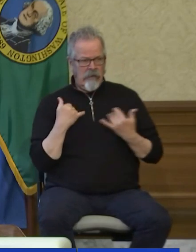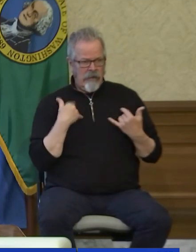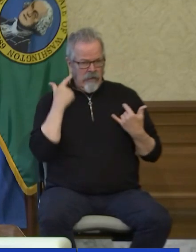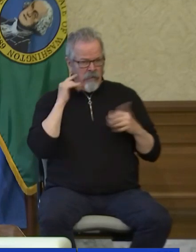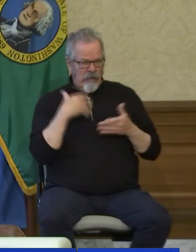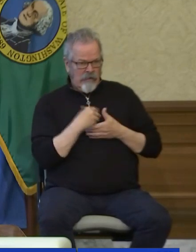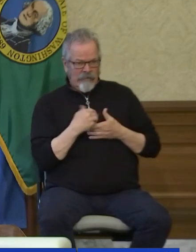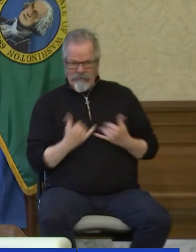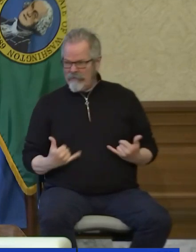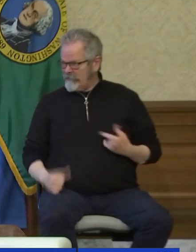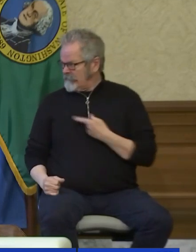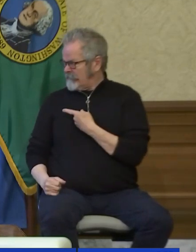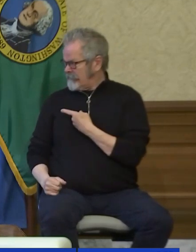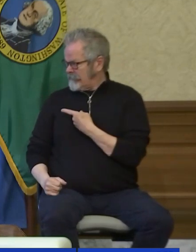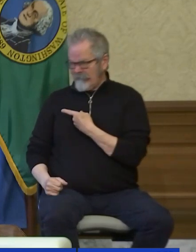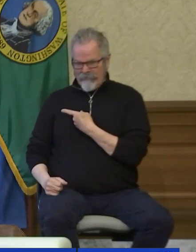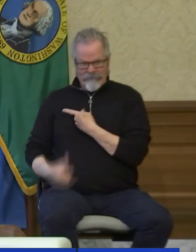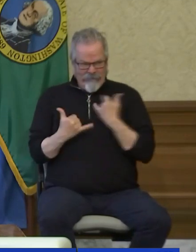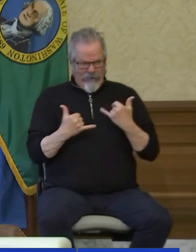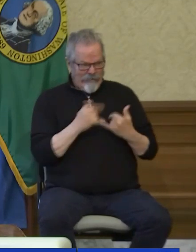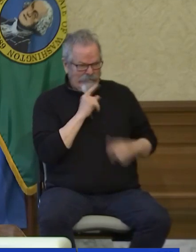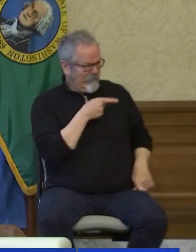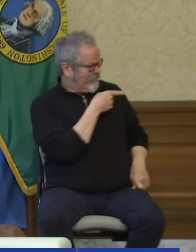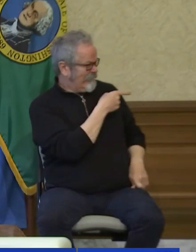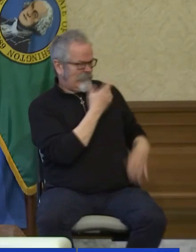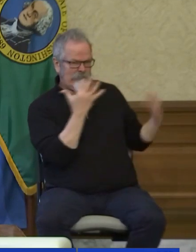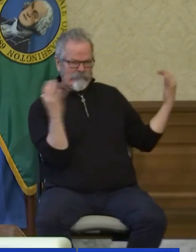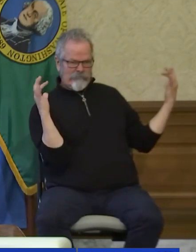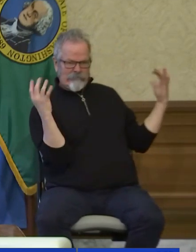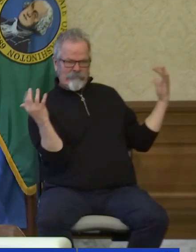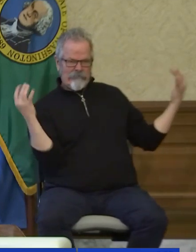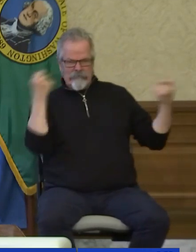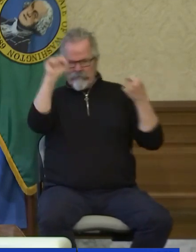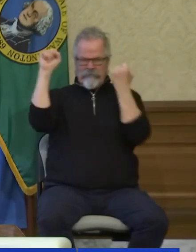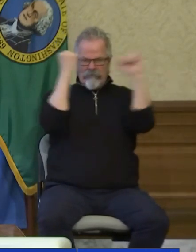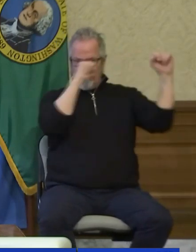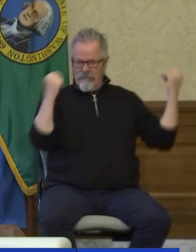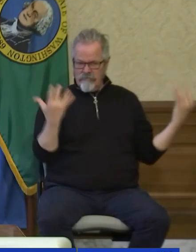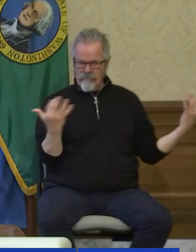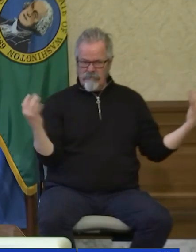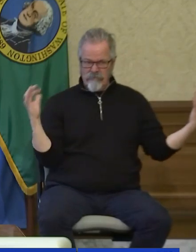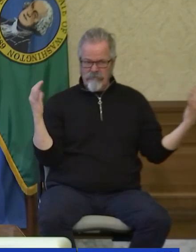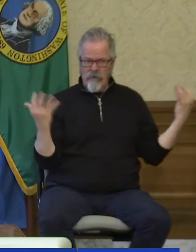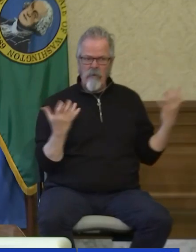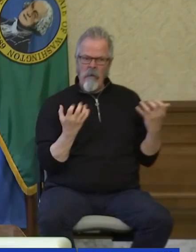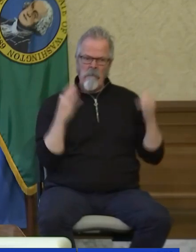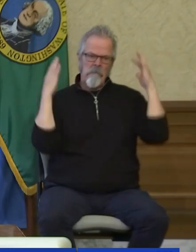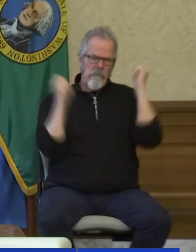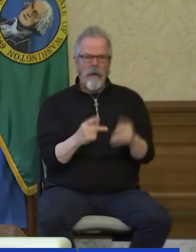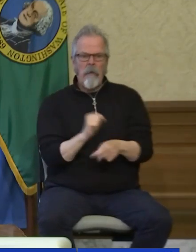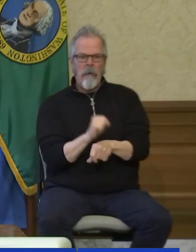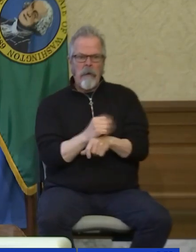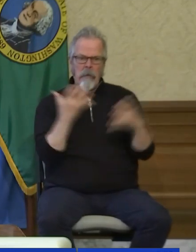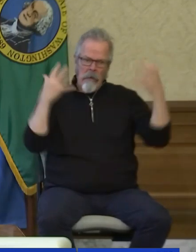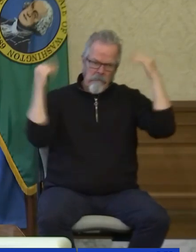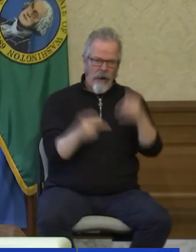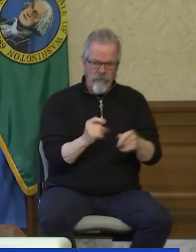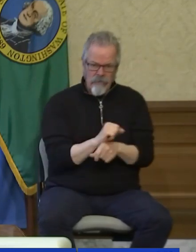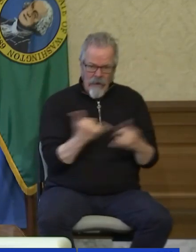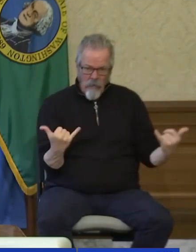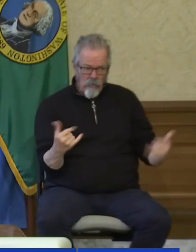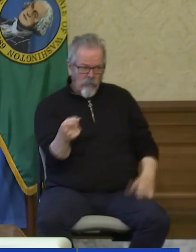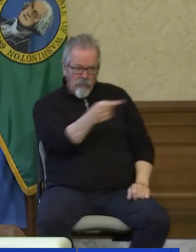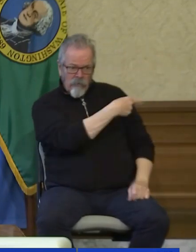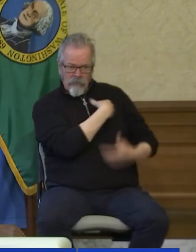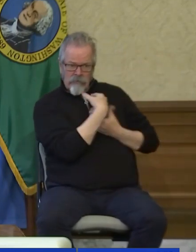be some things peeled back here in a couple of weeks, realistically, we're talking about June before getting into the barber shops or any